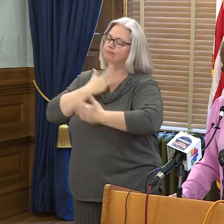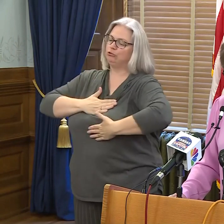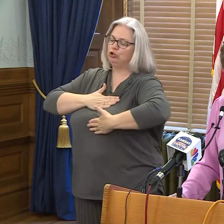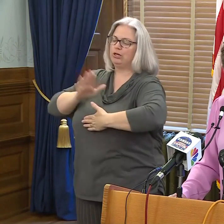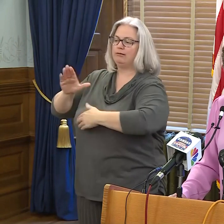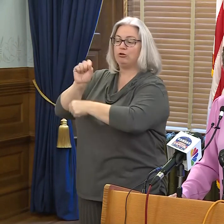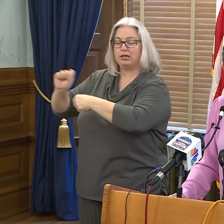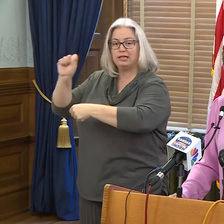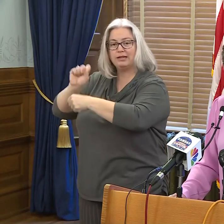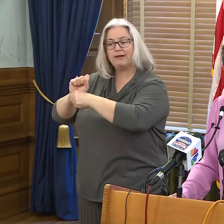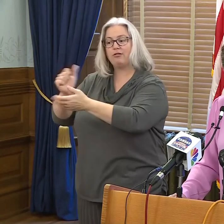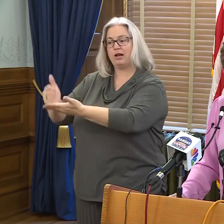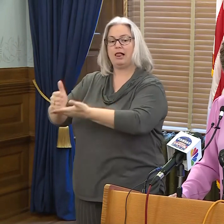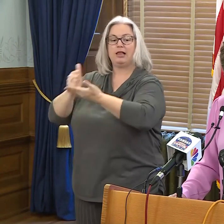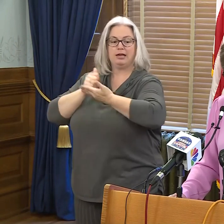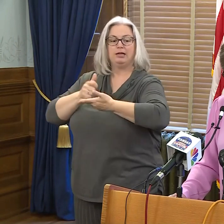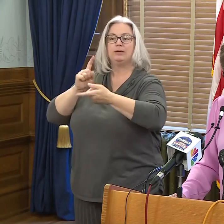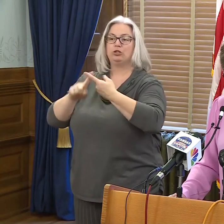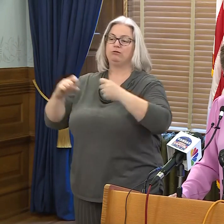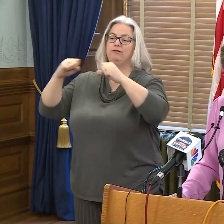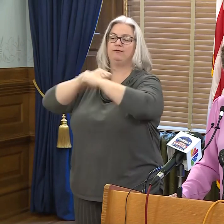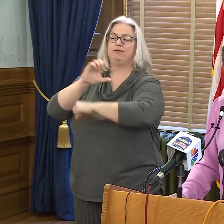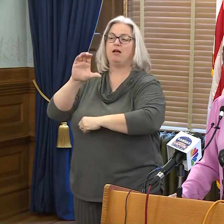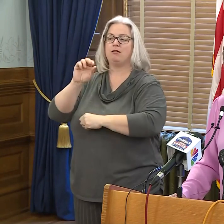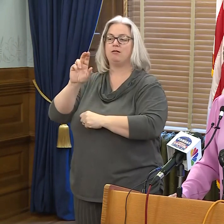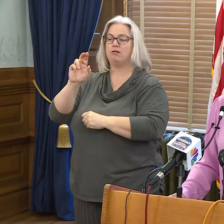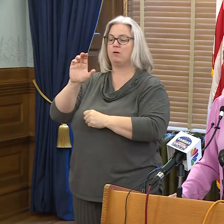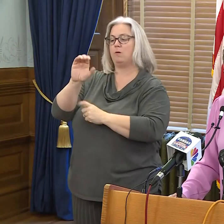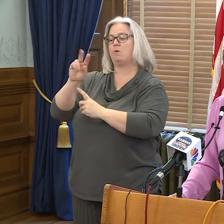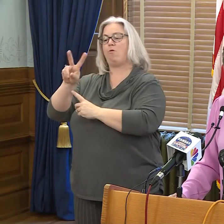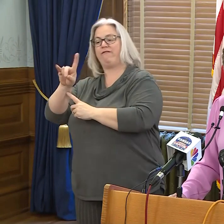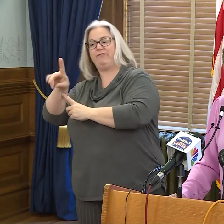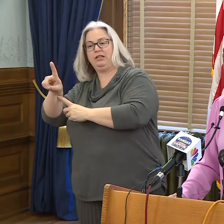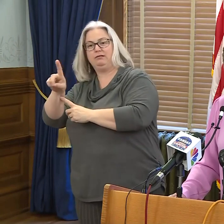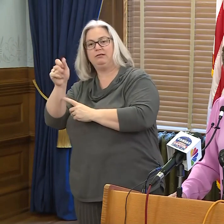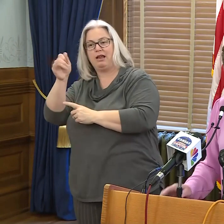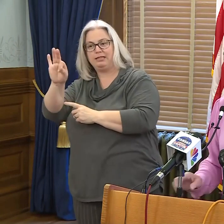their efforts in helping us to combat COVID-19